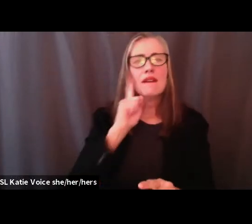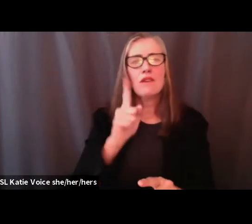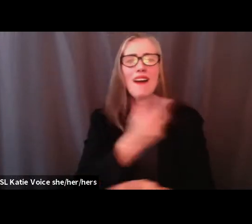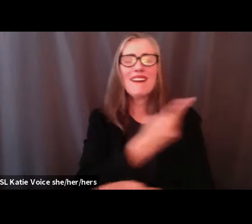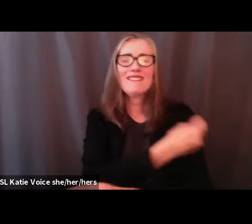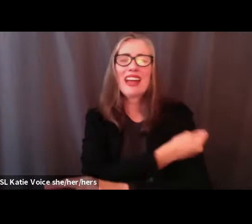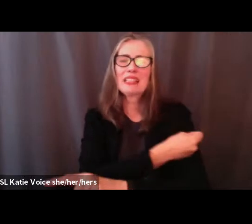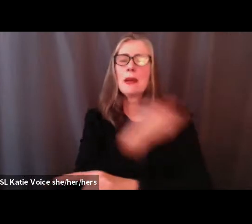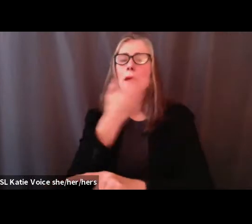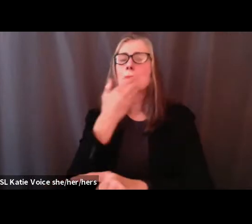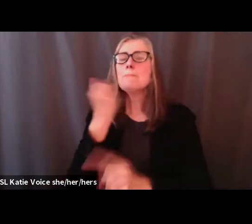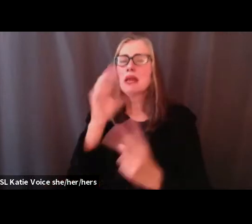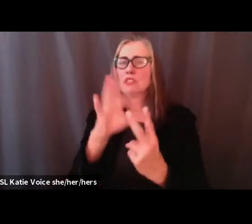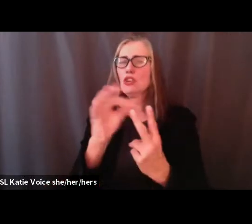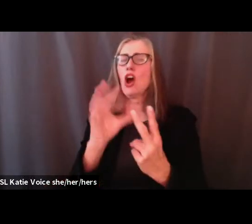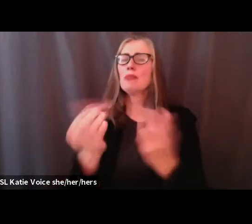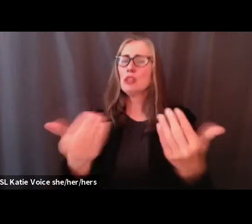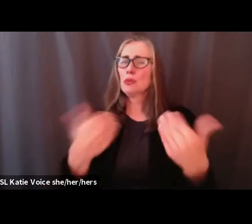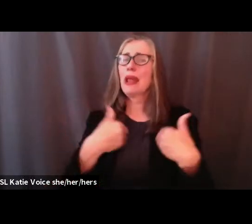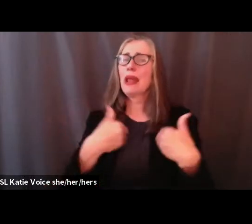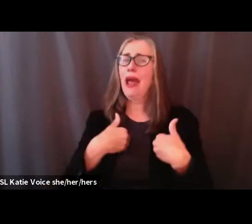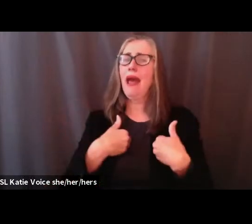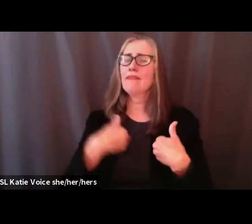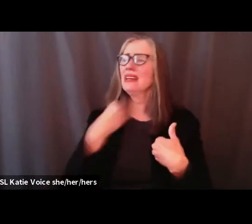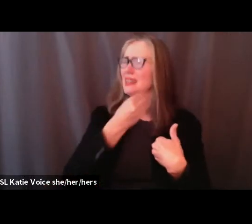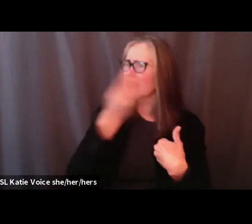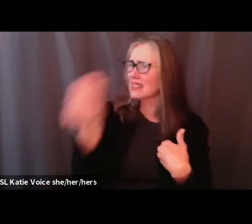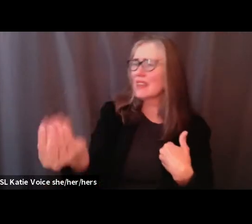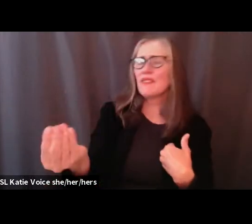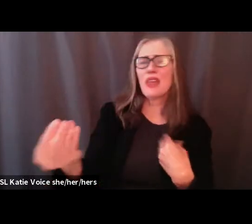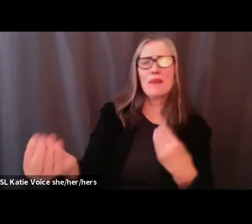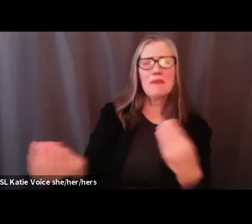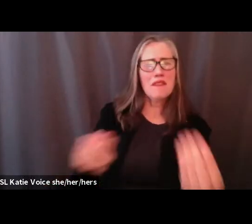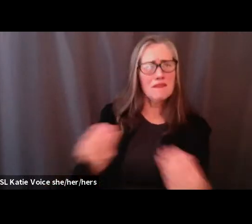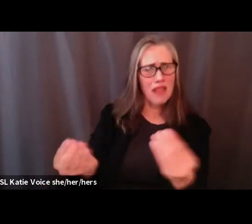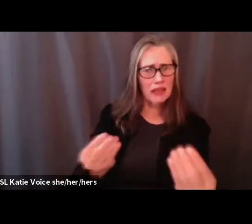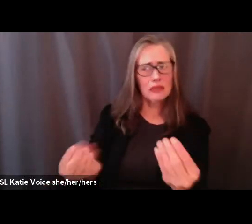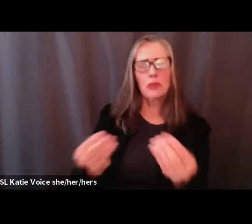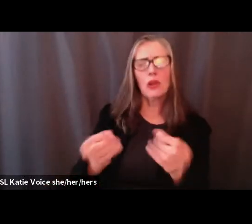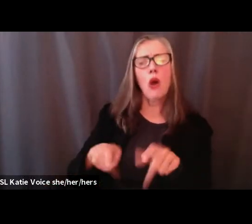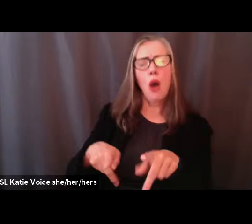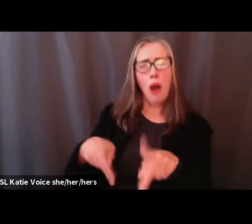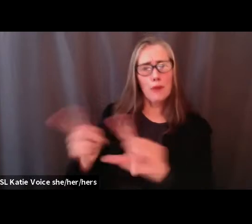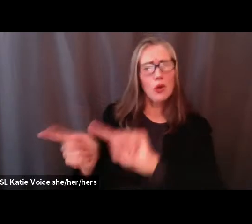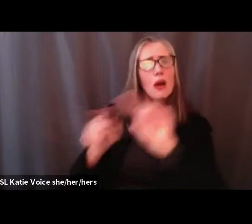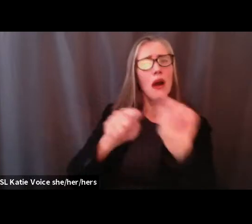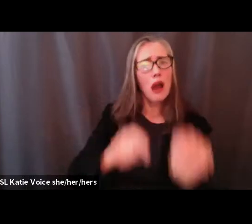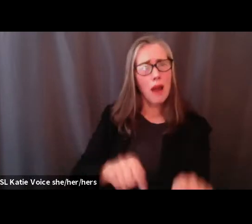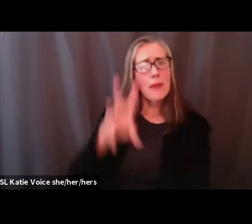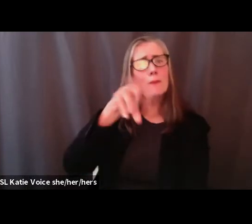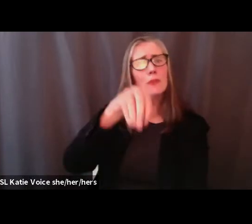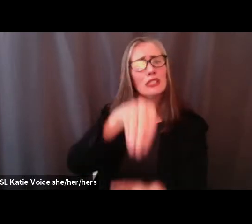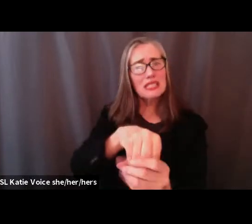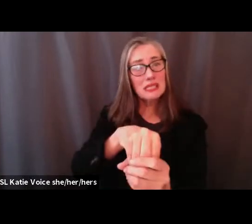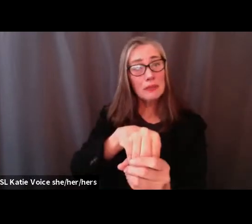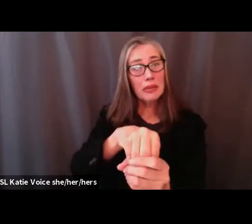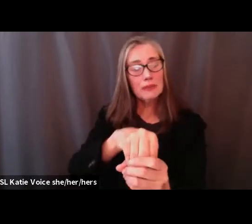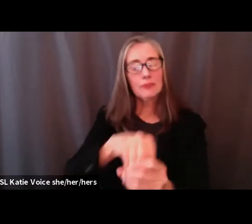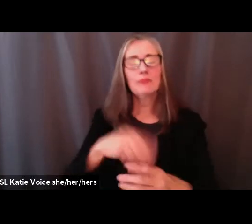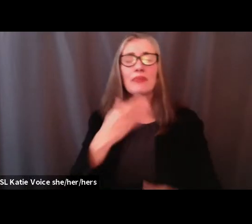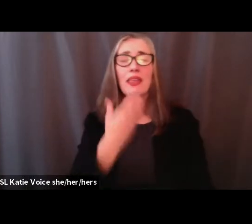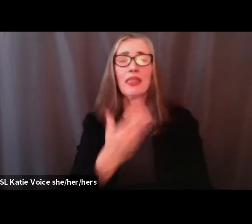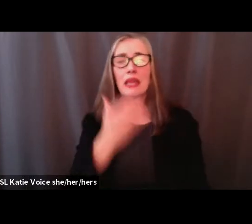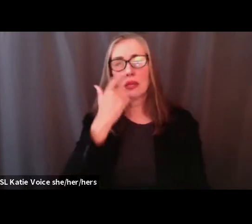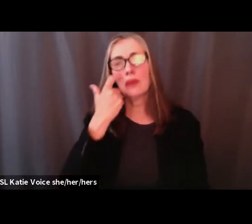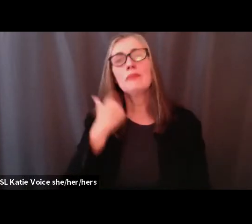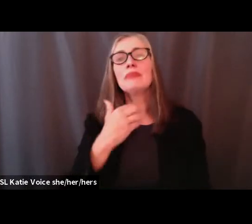best option that we have to allow them the opportunity to attend and participate. Thank you. Thank you. All right,